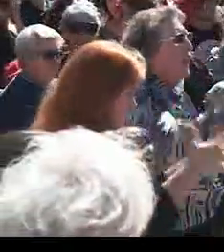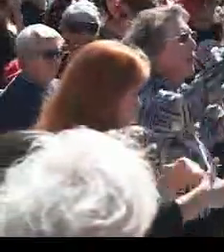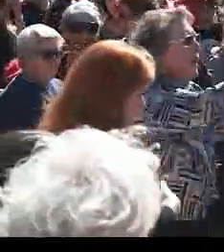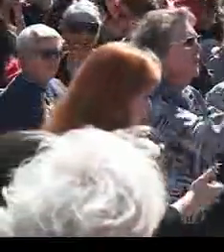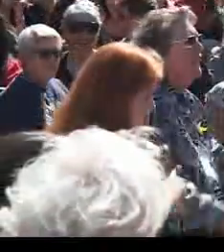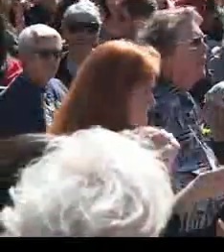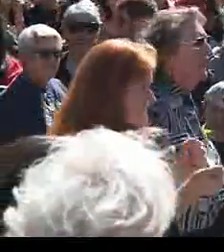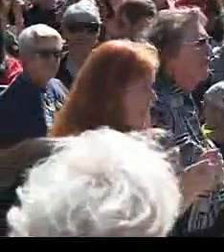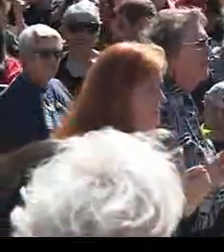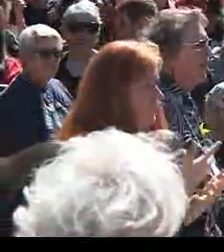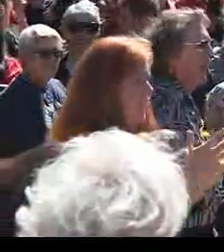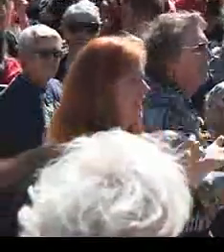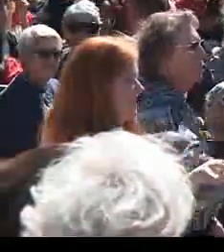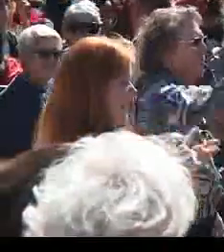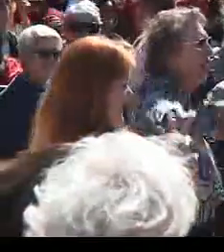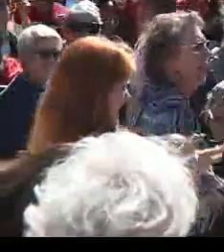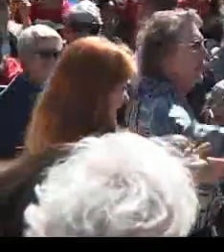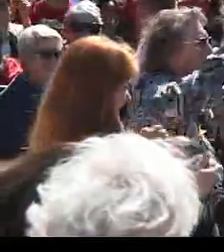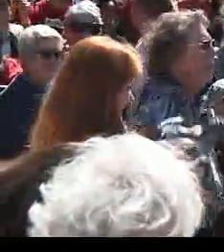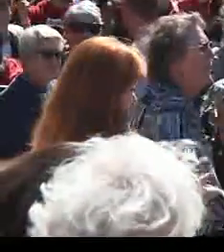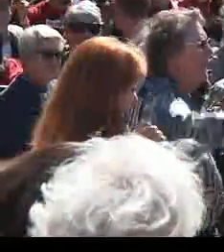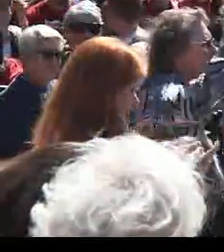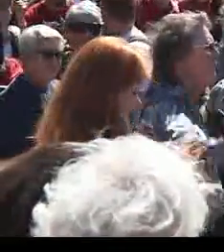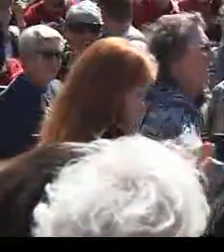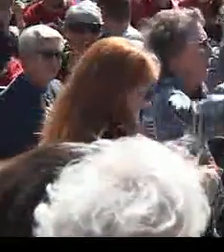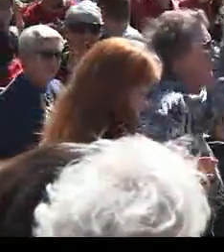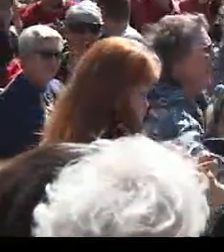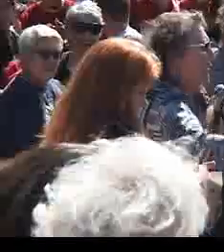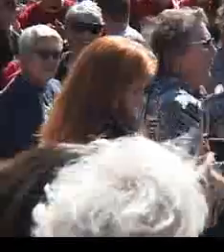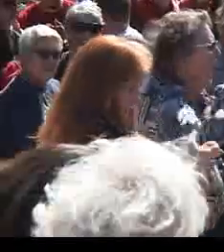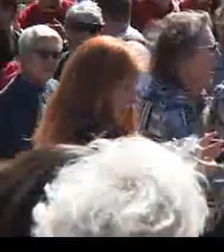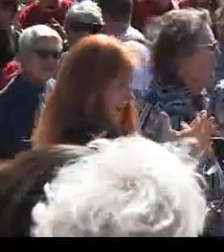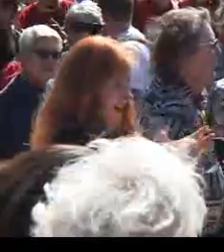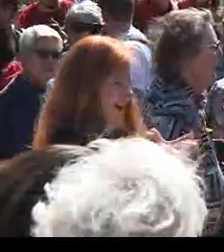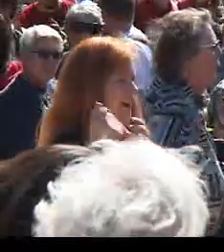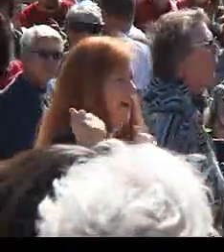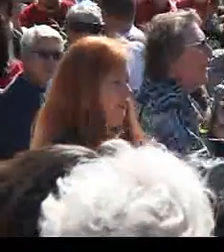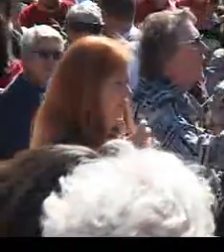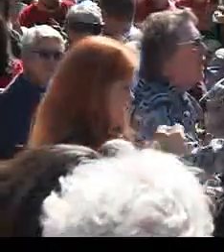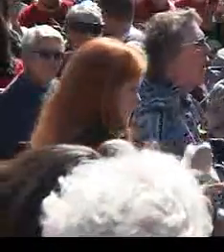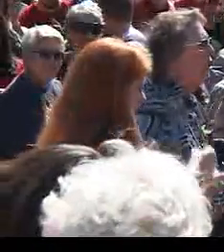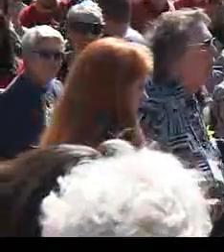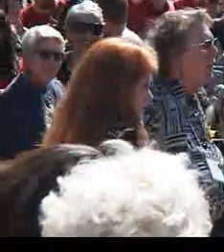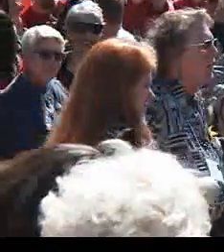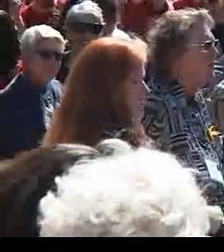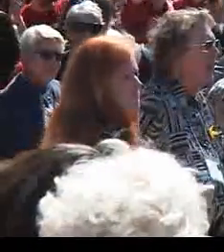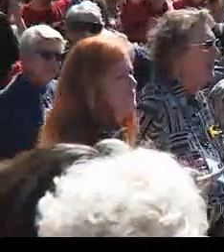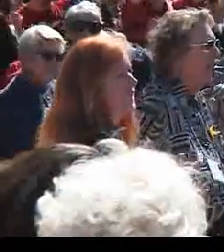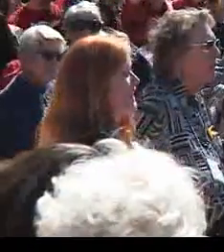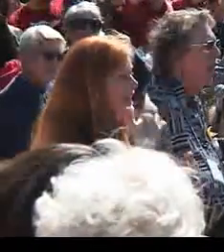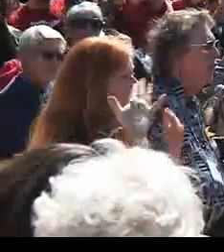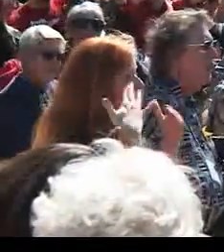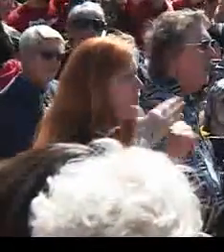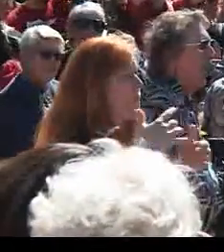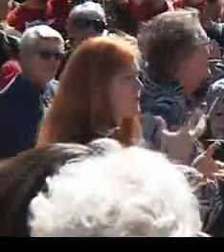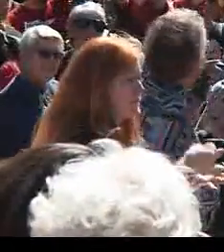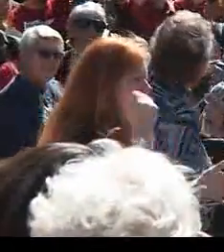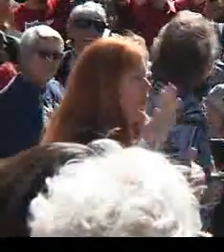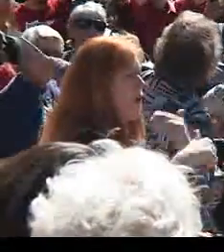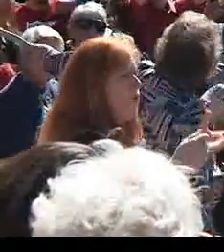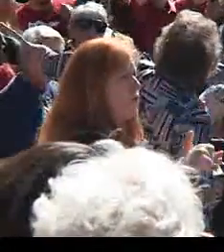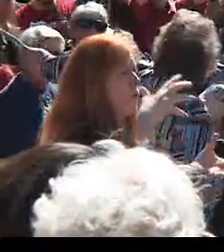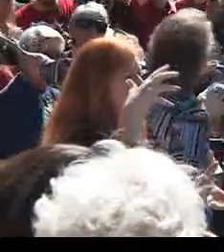that, they were going to steal everything after prying it up that was nailed down. We didn't know they were going to take that wealth